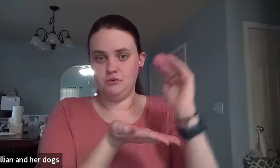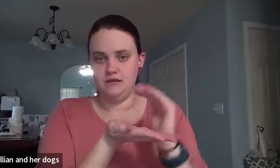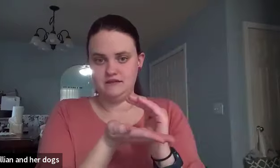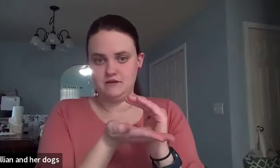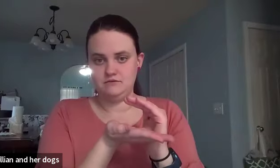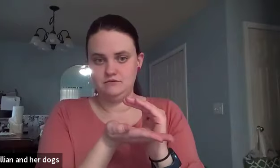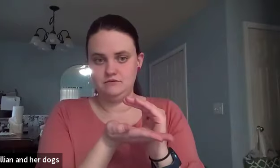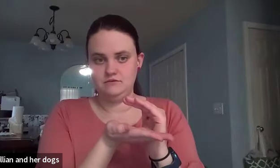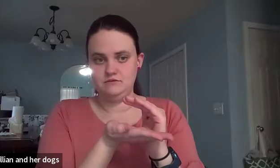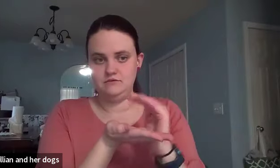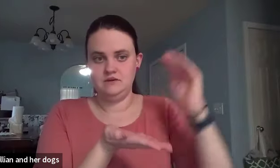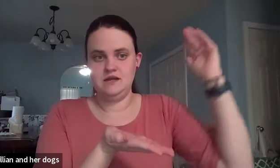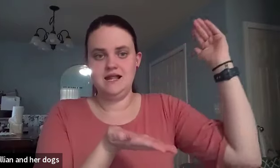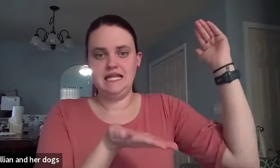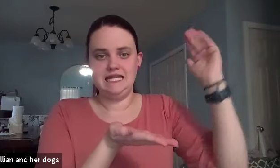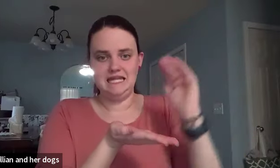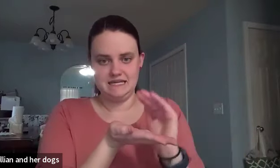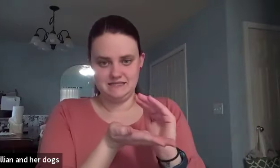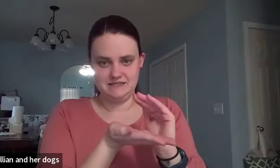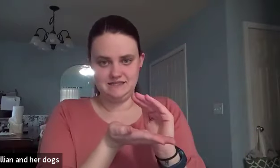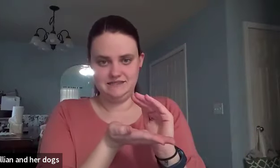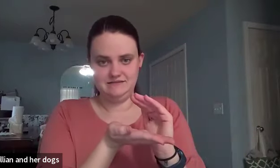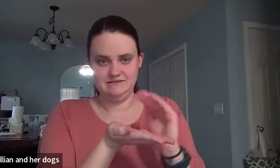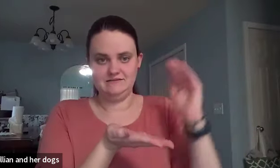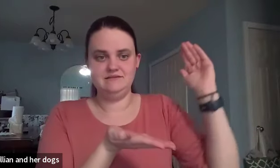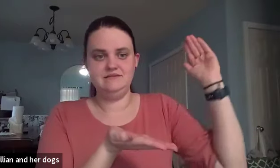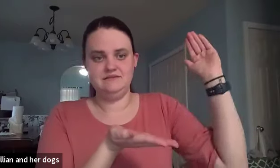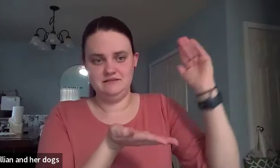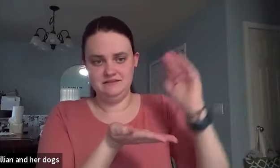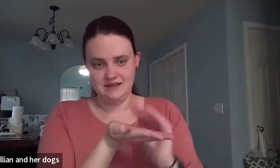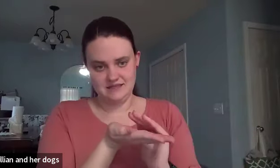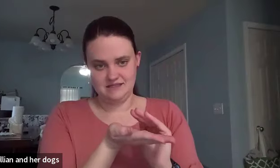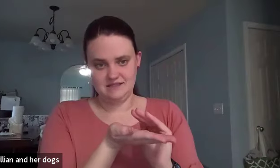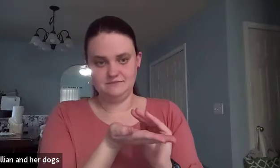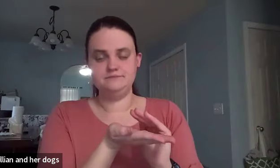bring it down. Less.